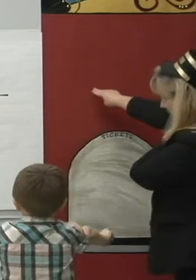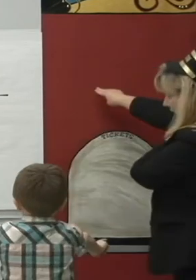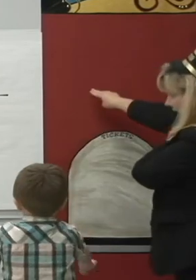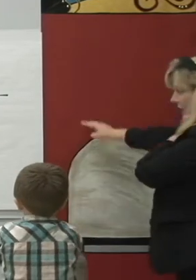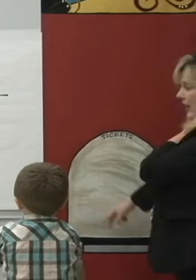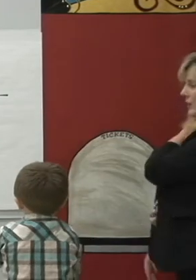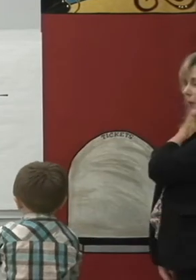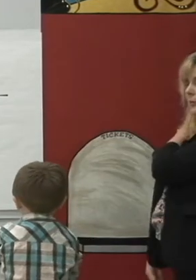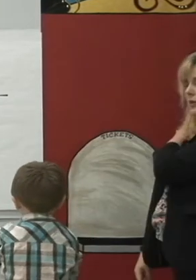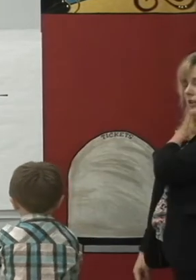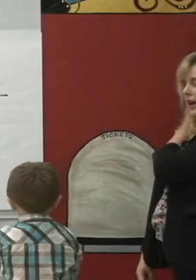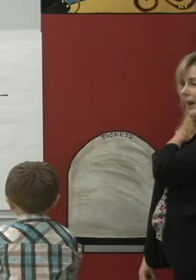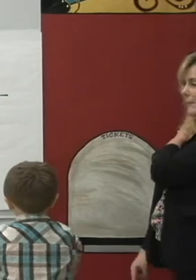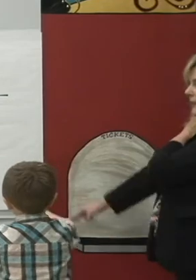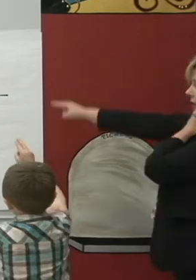T. Good. One more time.